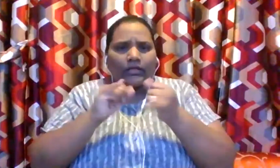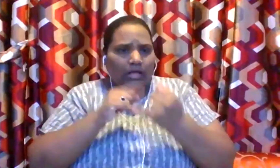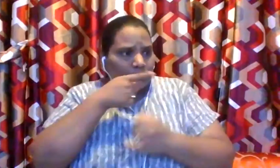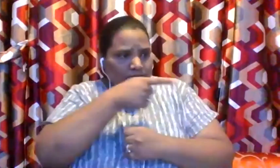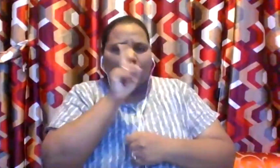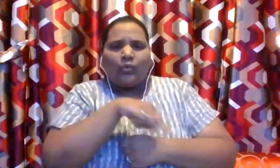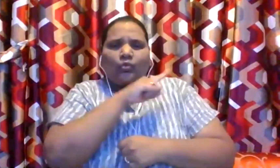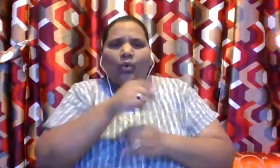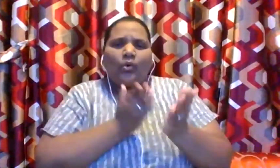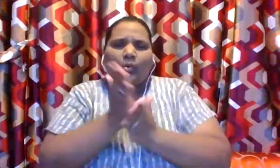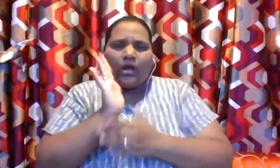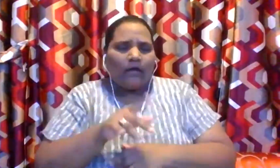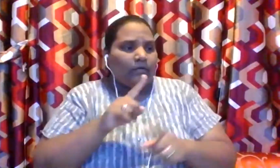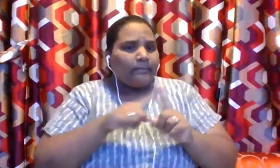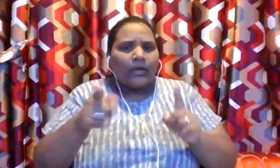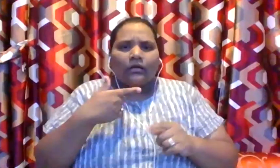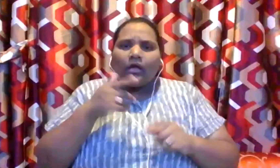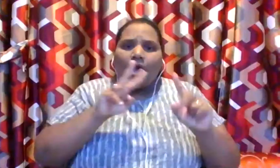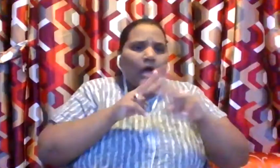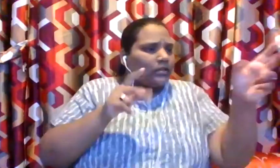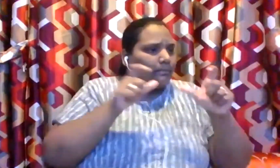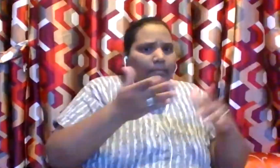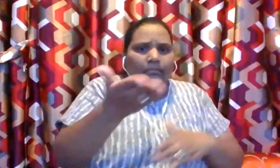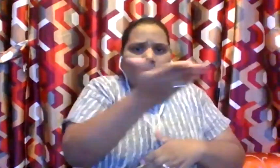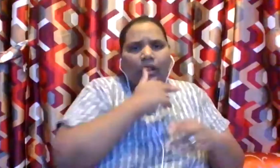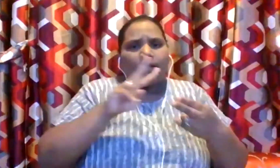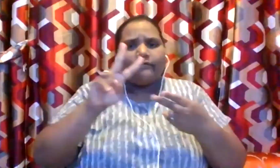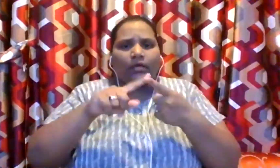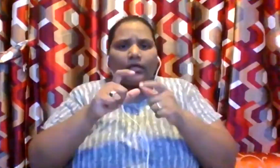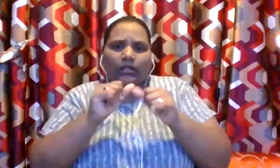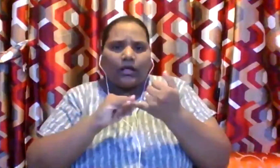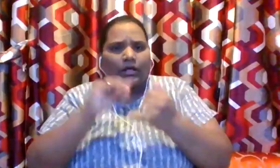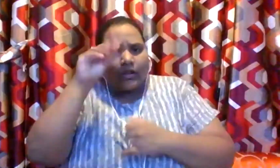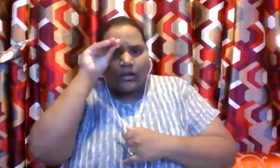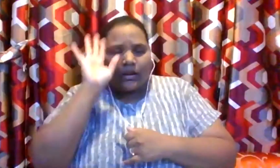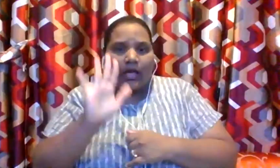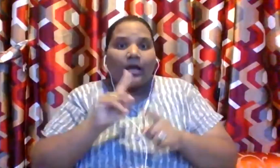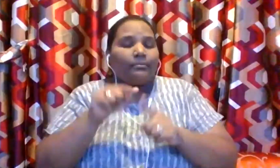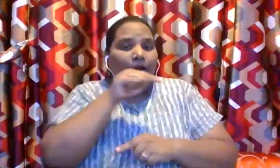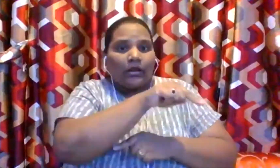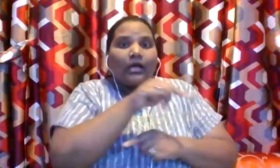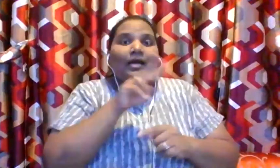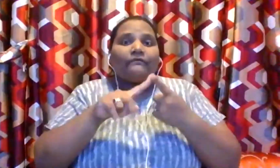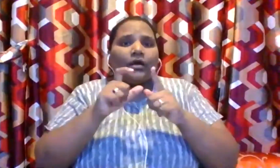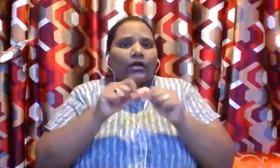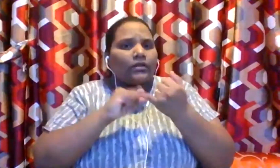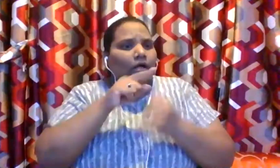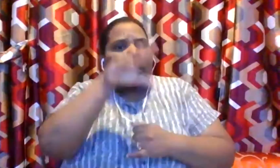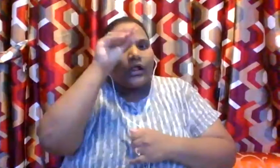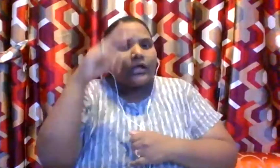Vedas? So we must understand that there was a purpose for which Buddha came. He